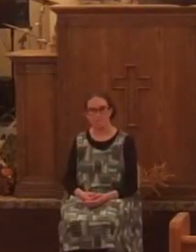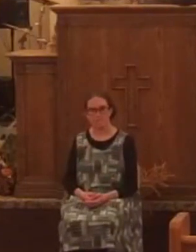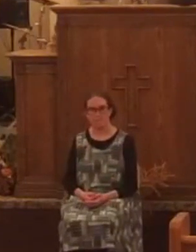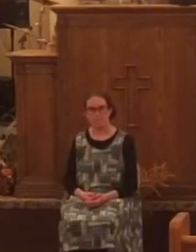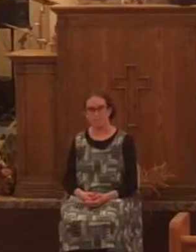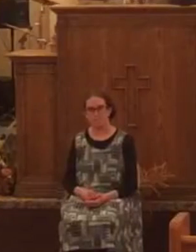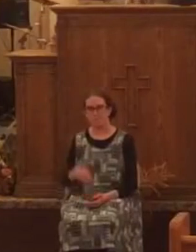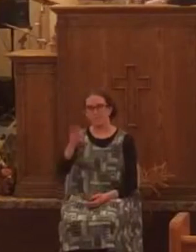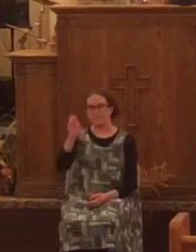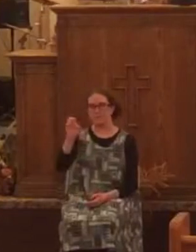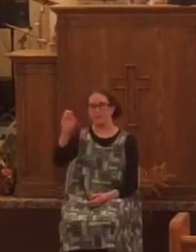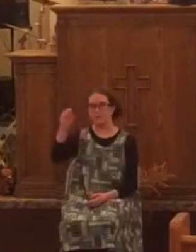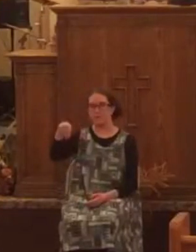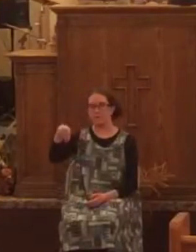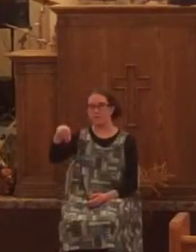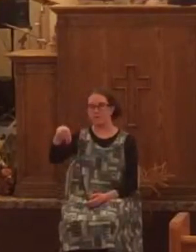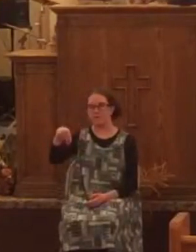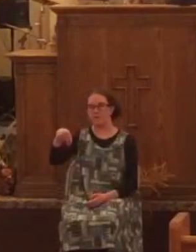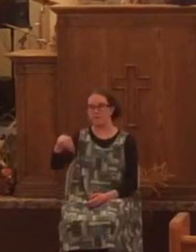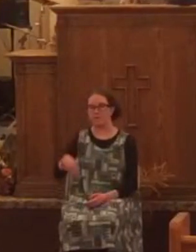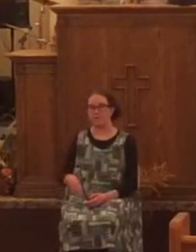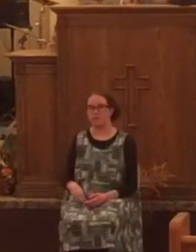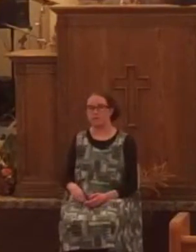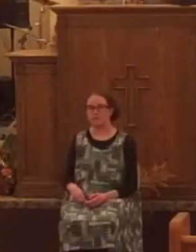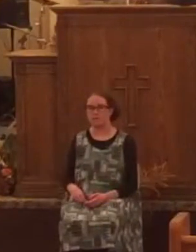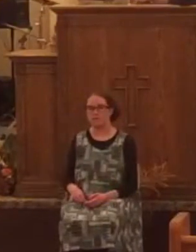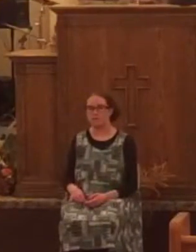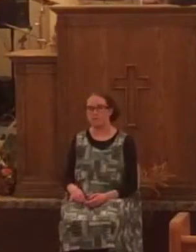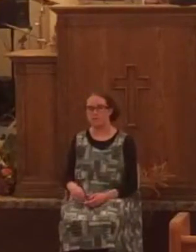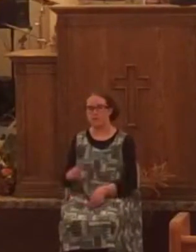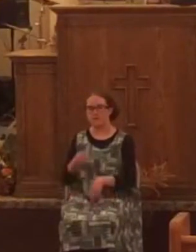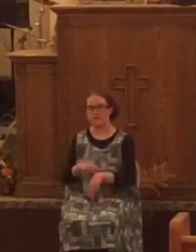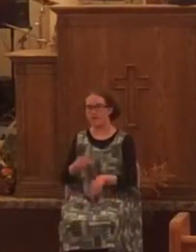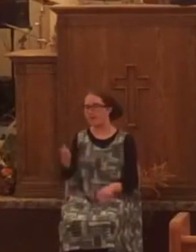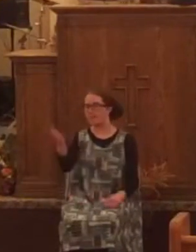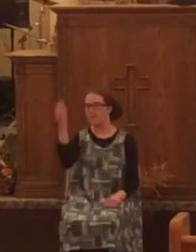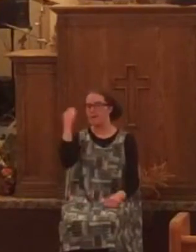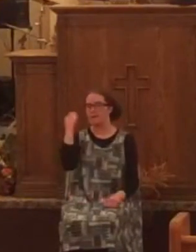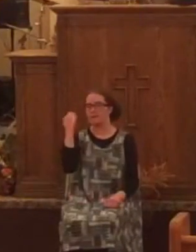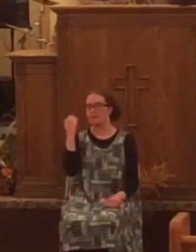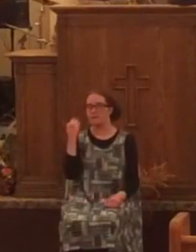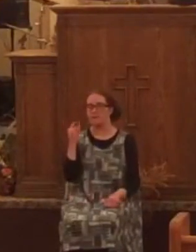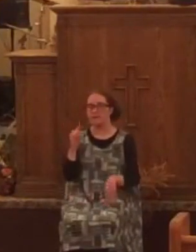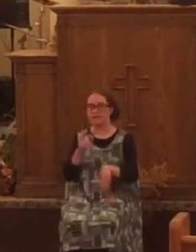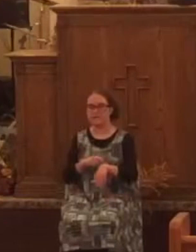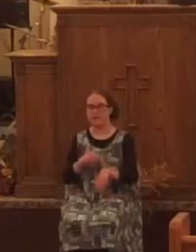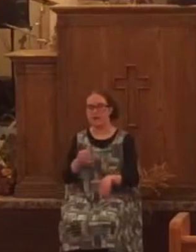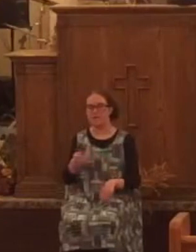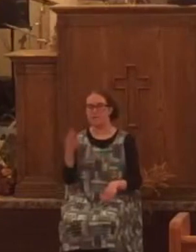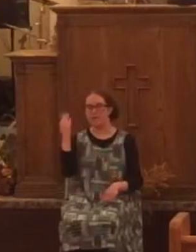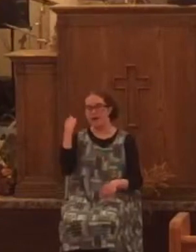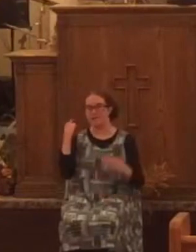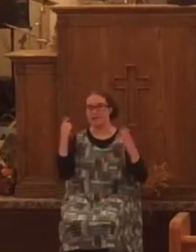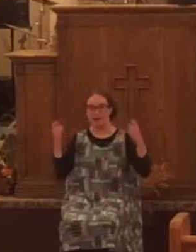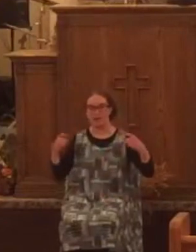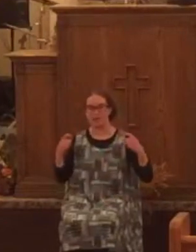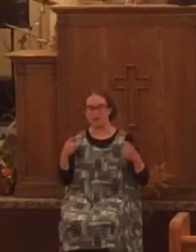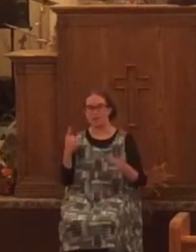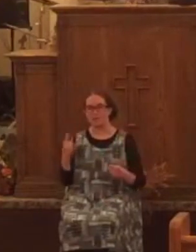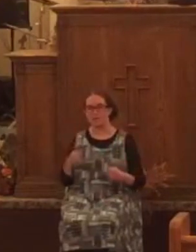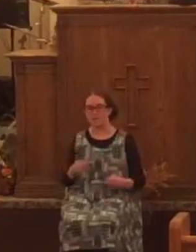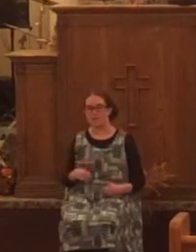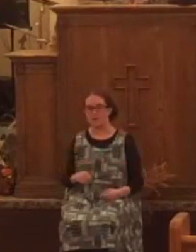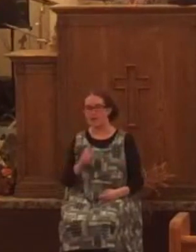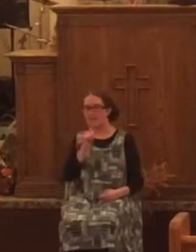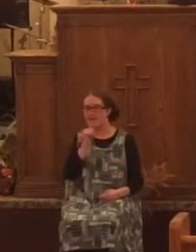My God. Amen. Ephesians chapter 2, verse 2 said, we're in time past. Right. In time past. Hallelujah. Somebody said,